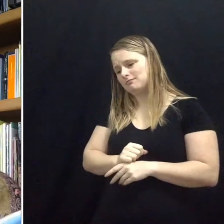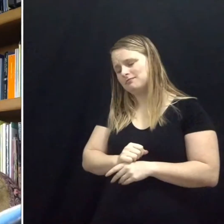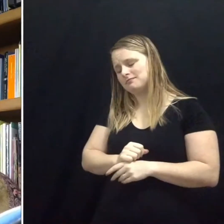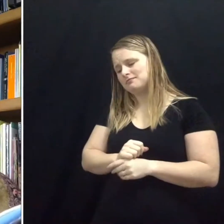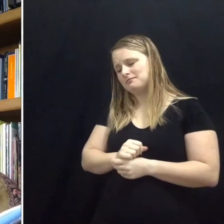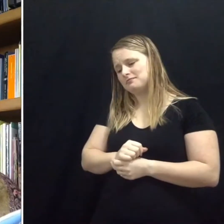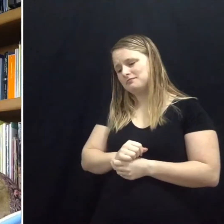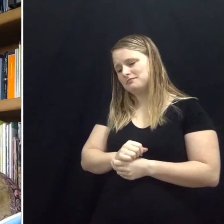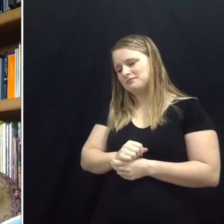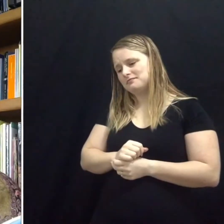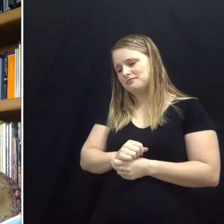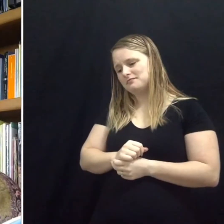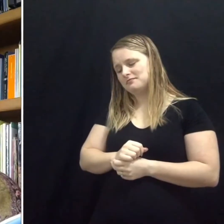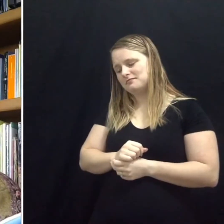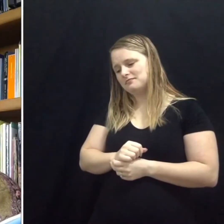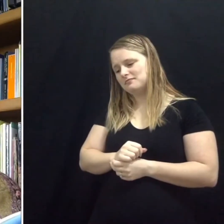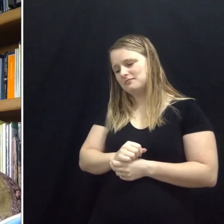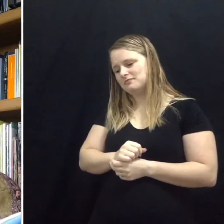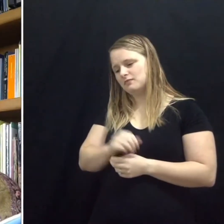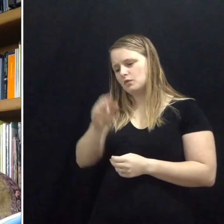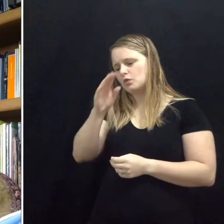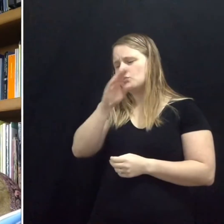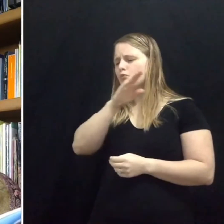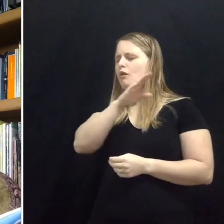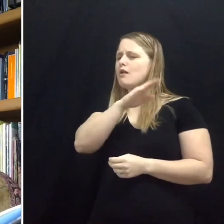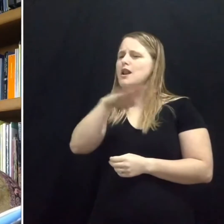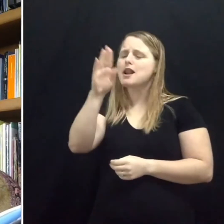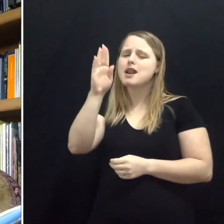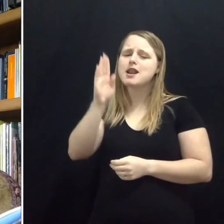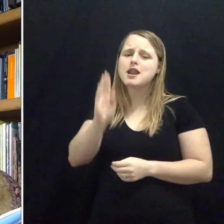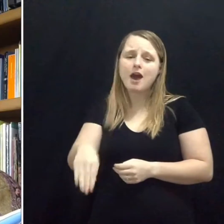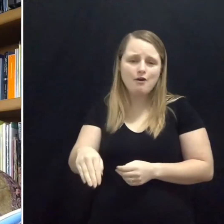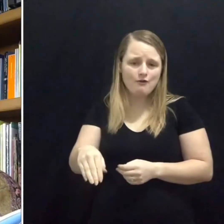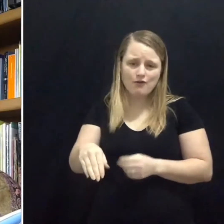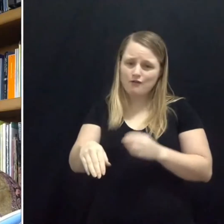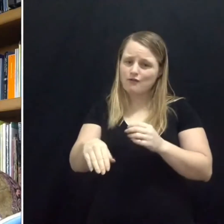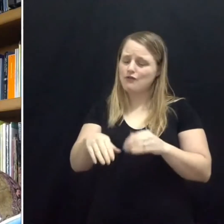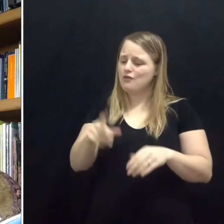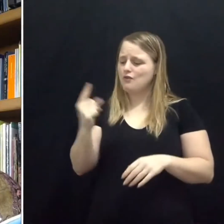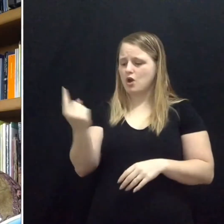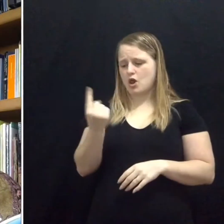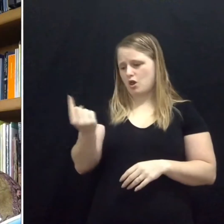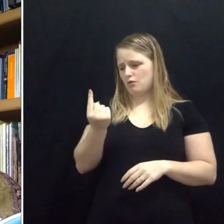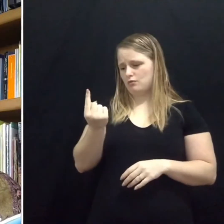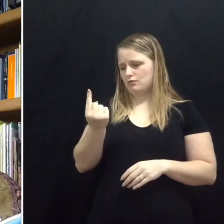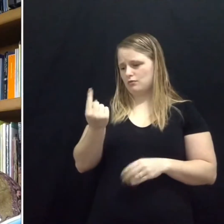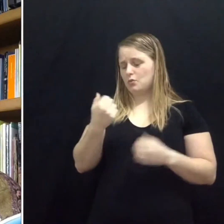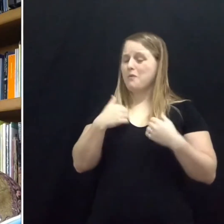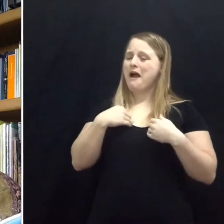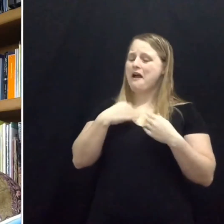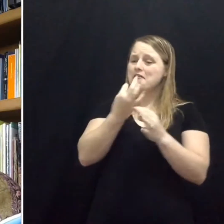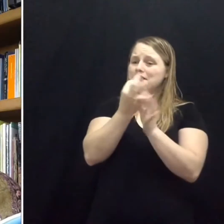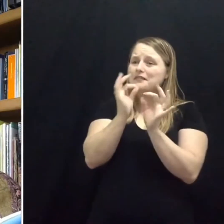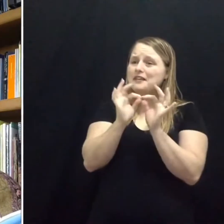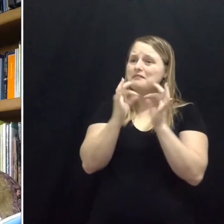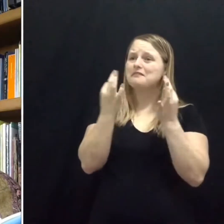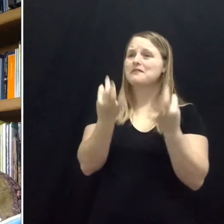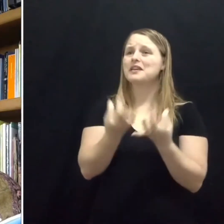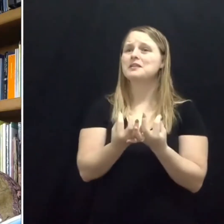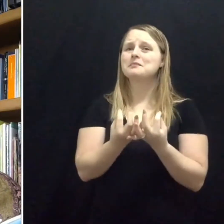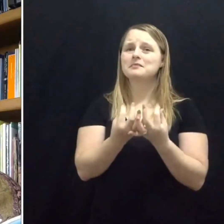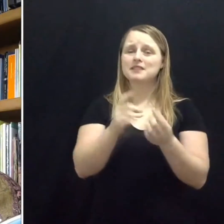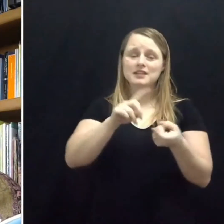"That's right, little one," Papa said in his gentle way. "You're never really alone when bad things happen. There